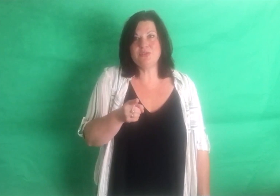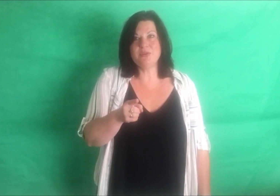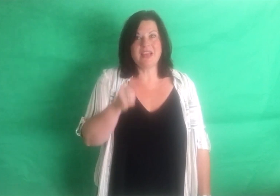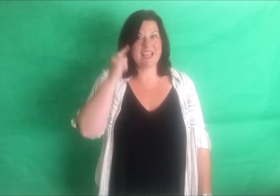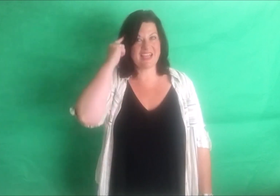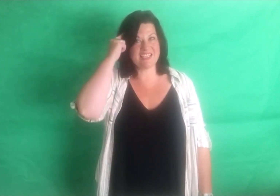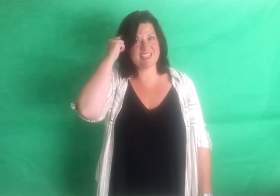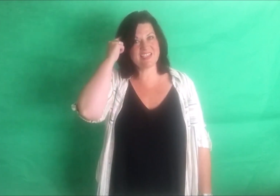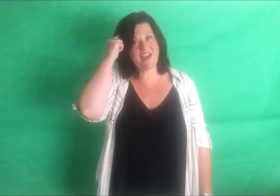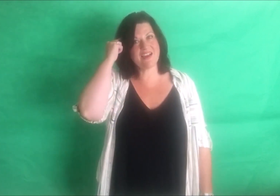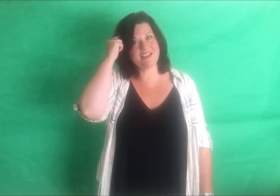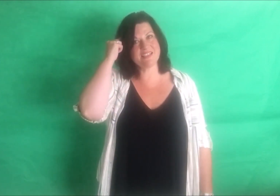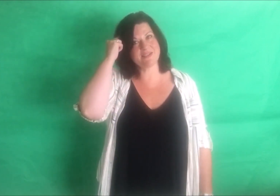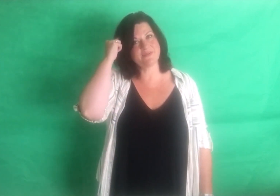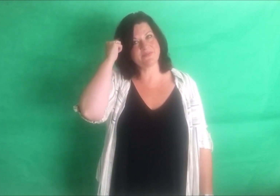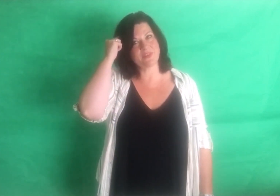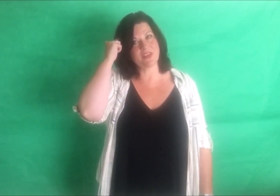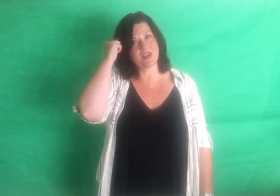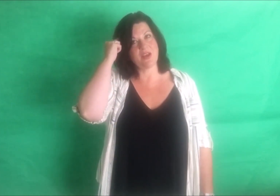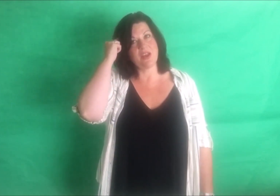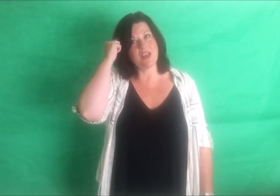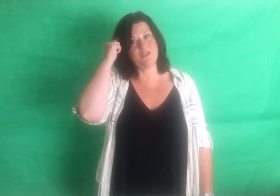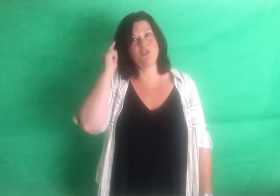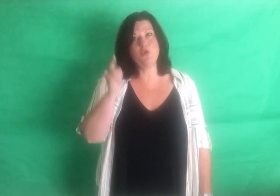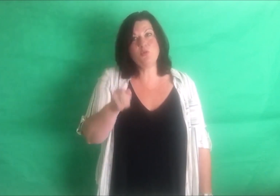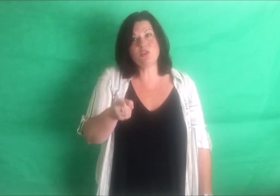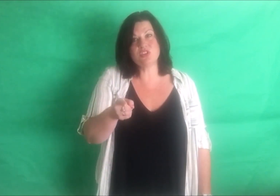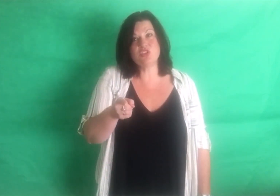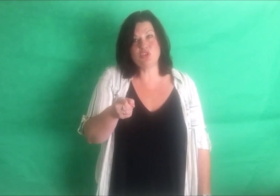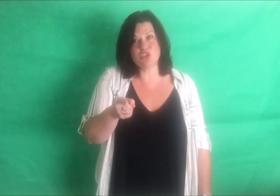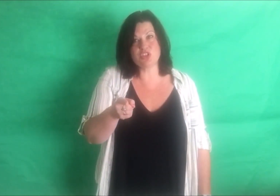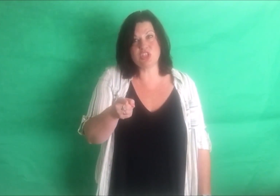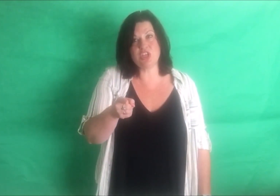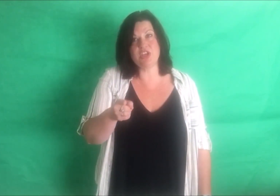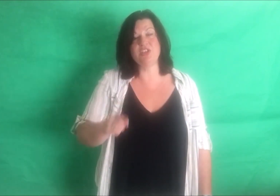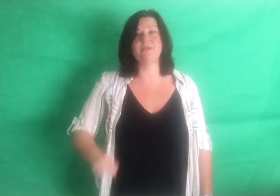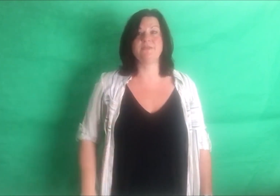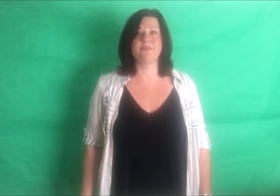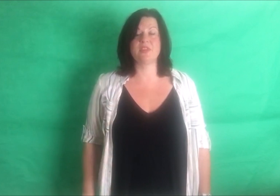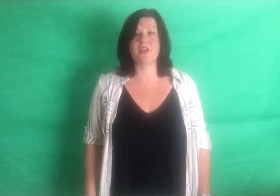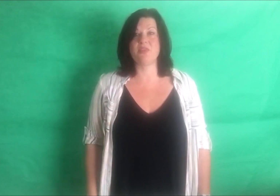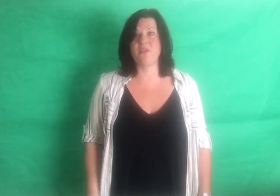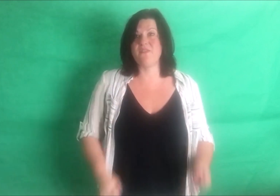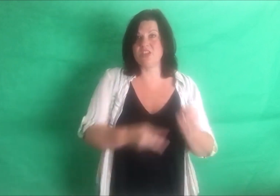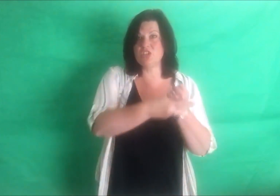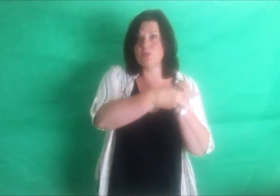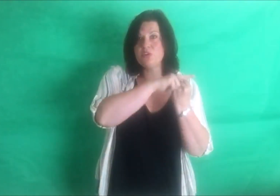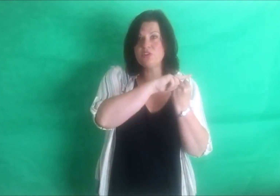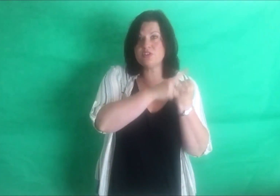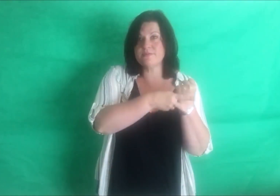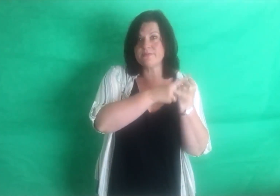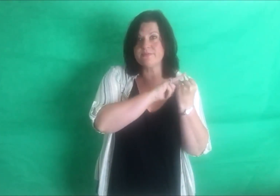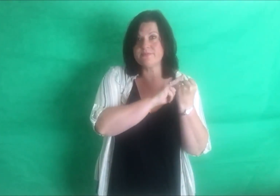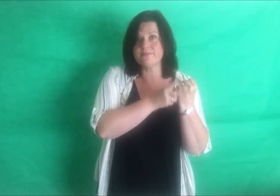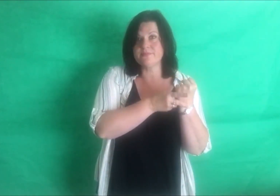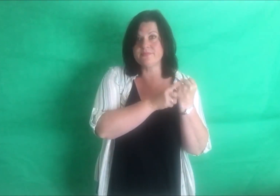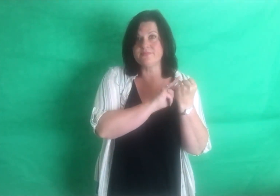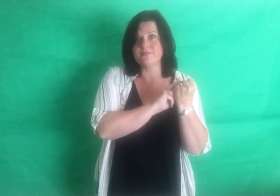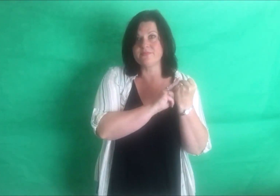you can decide if you want to just learn the vegetables